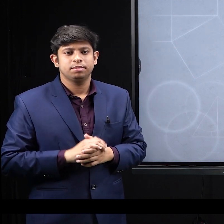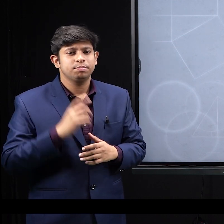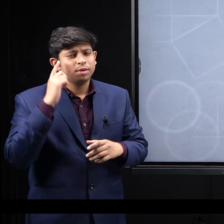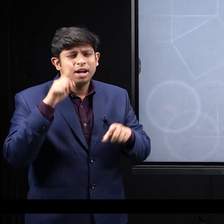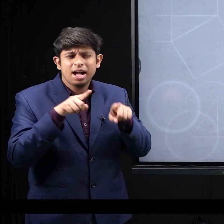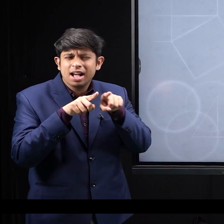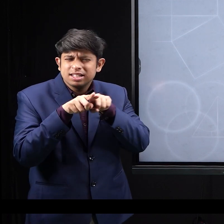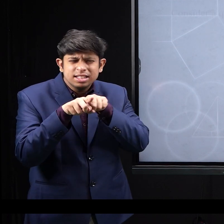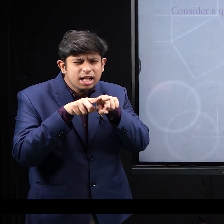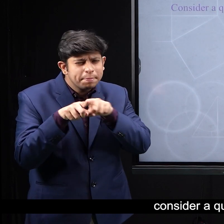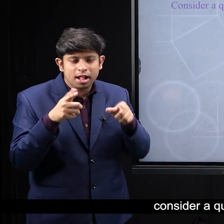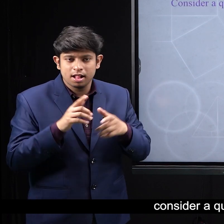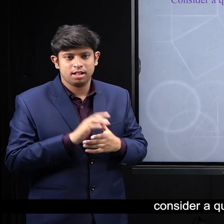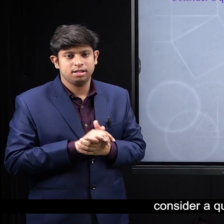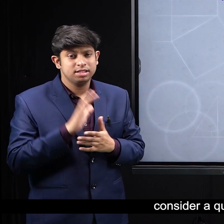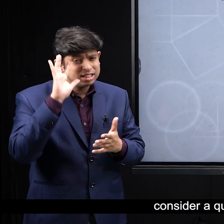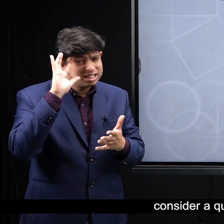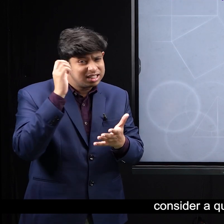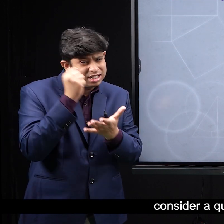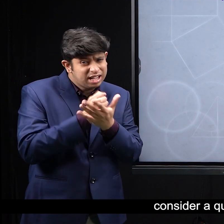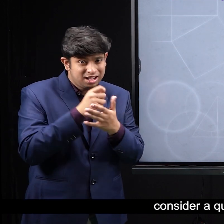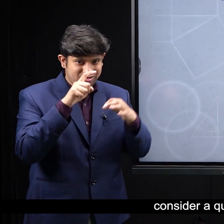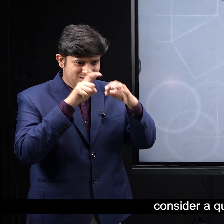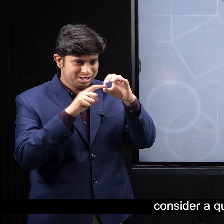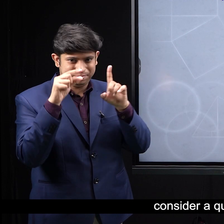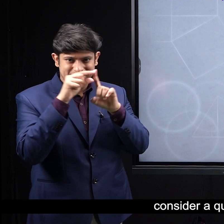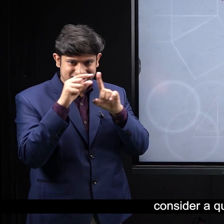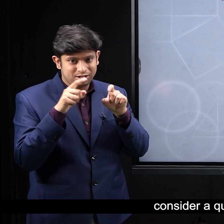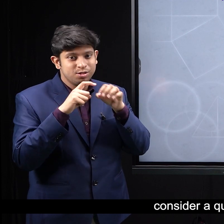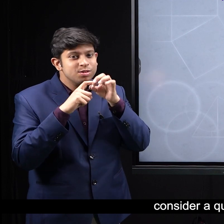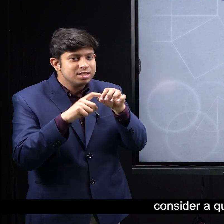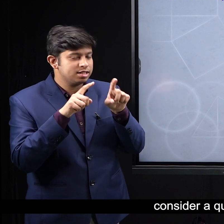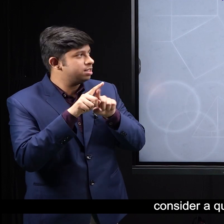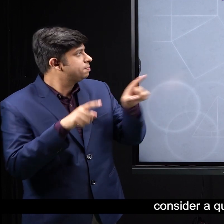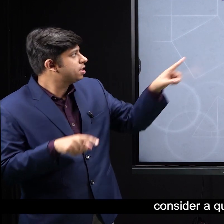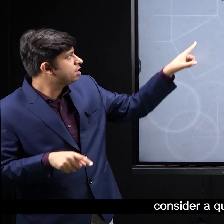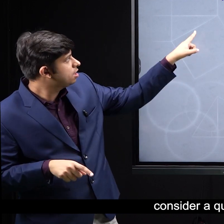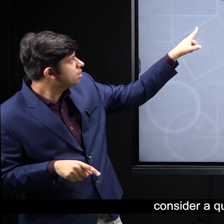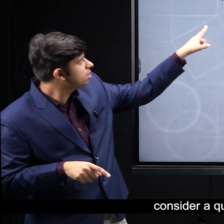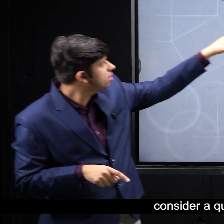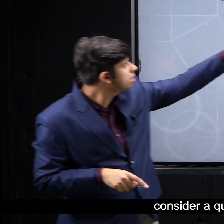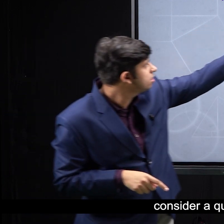Example: consider a quadratic polynomial minus x square plus 7x minus 10.